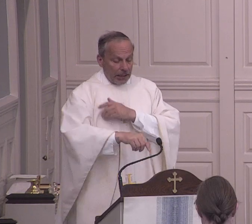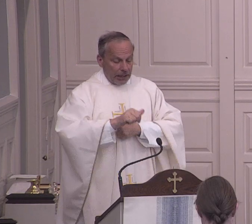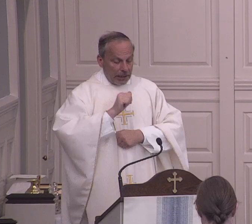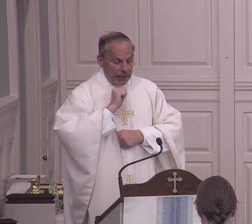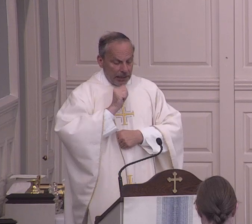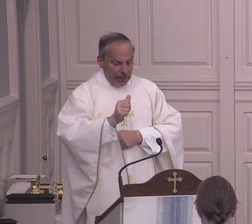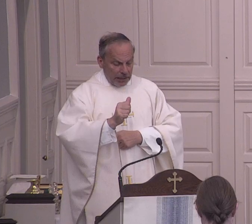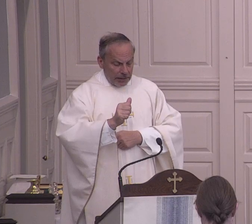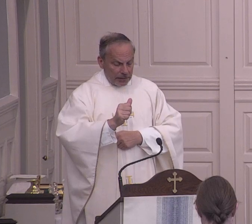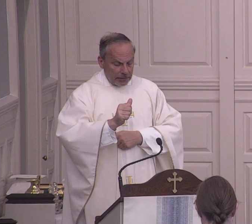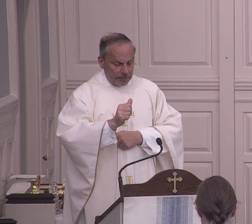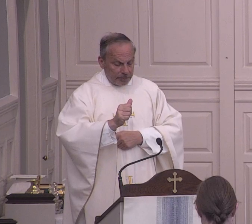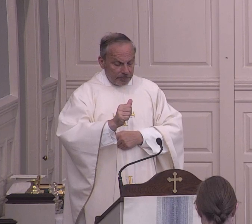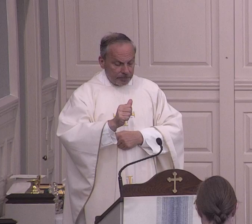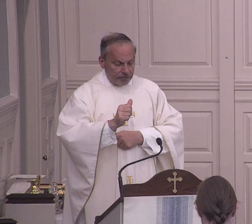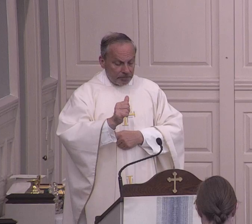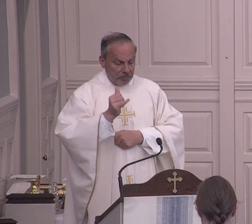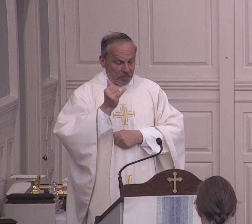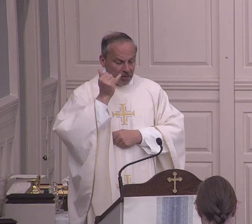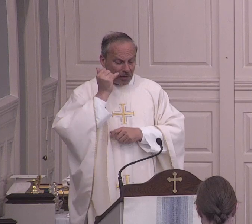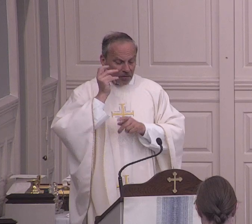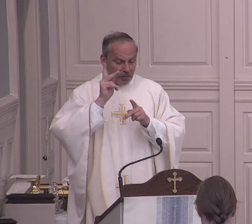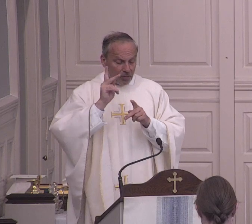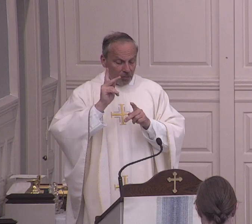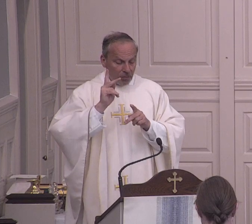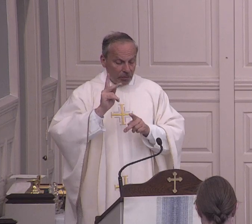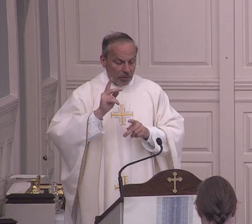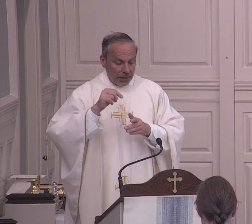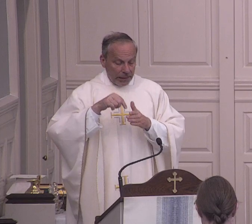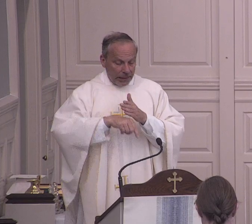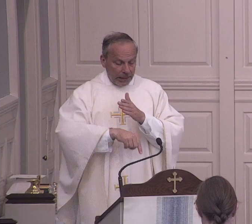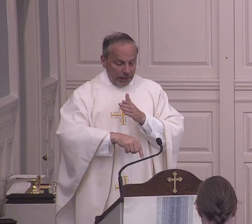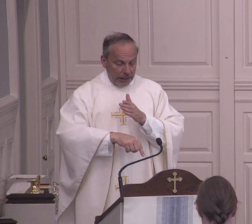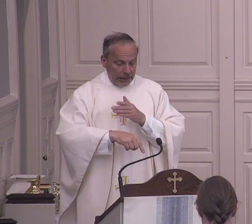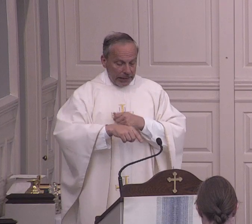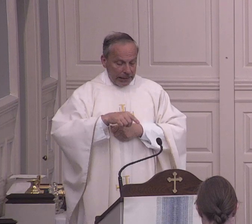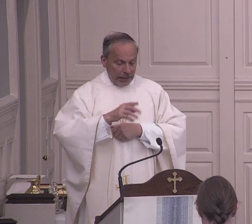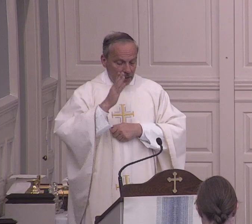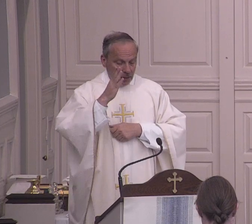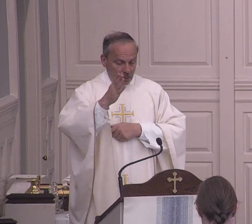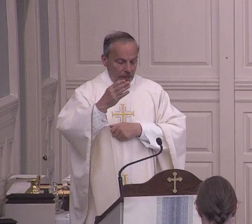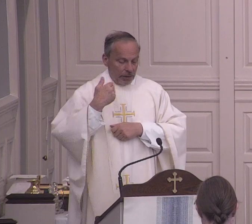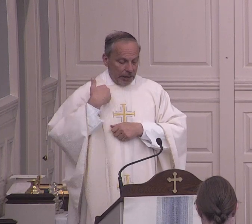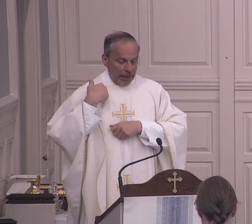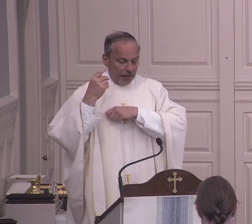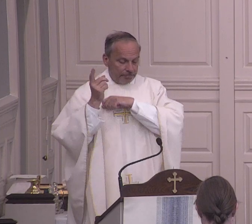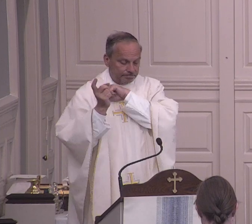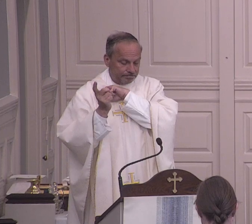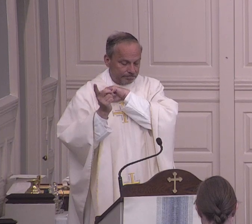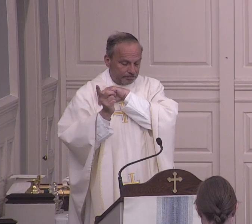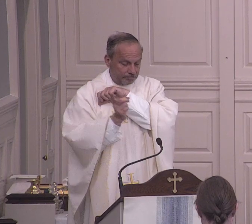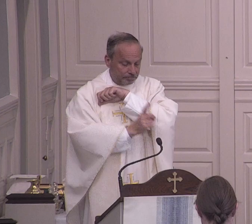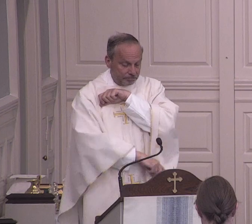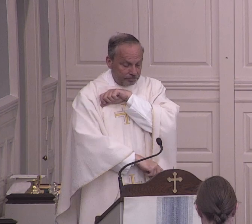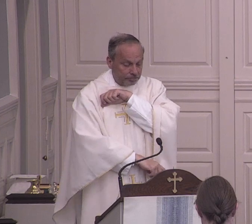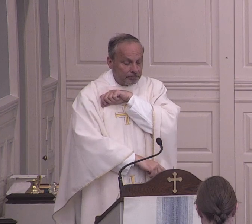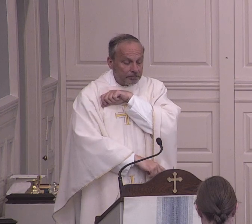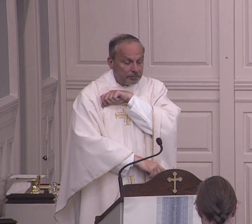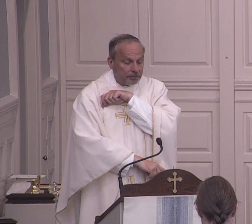you shall not kill, and whoever kills will be liable to